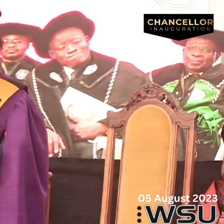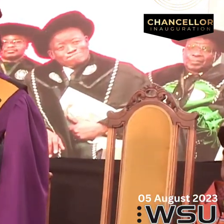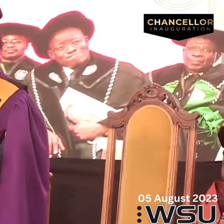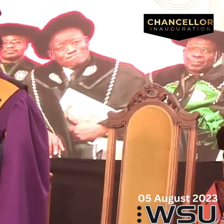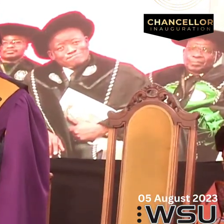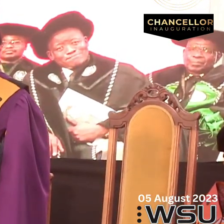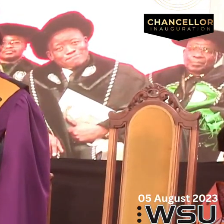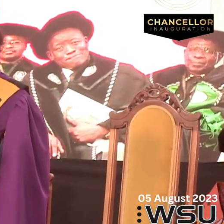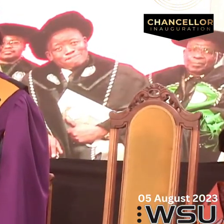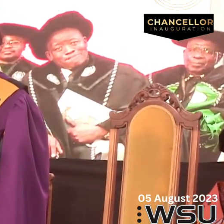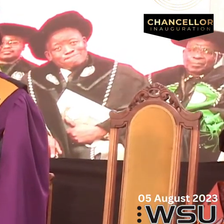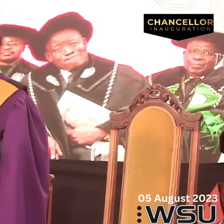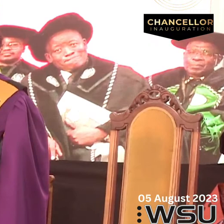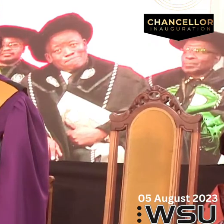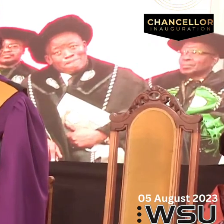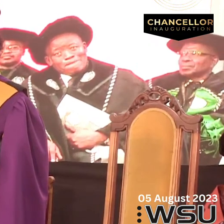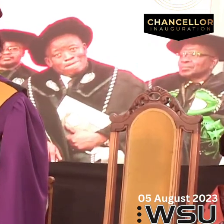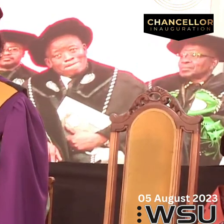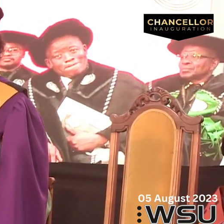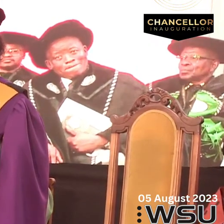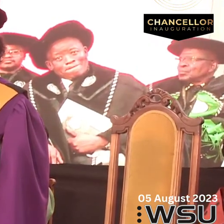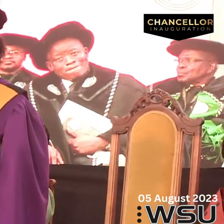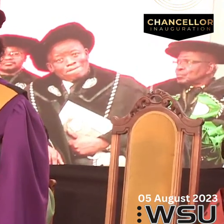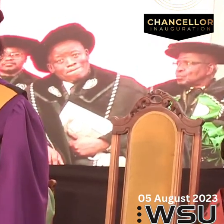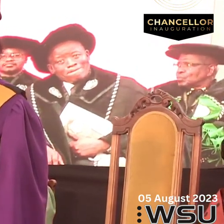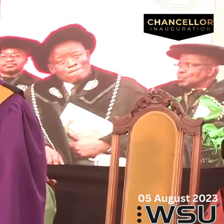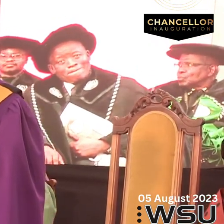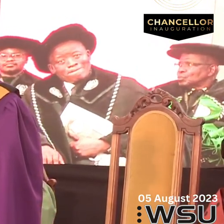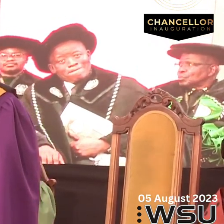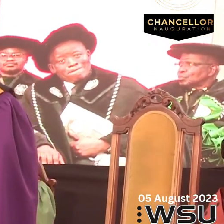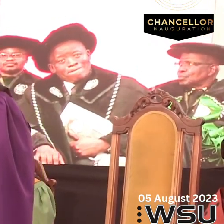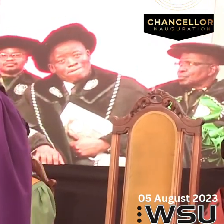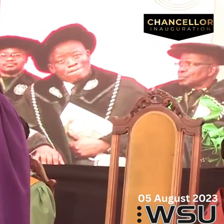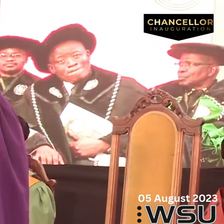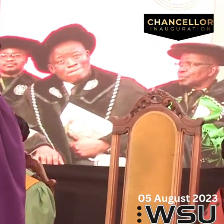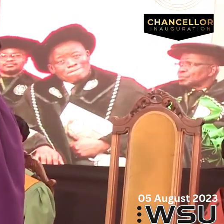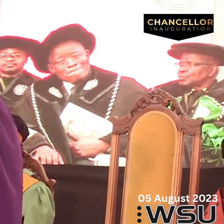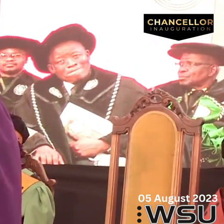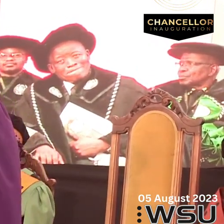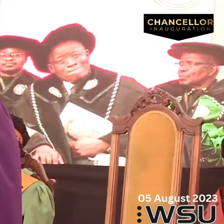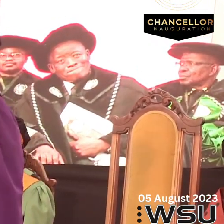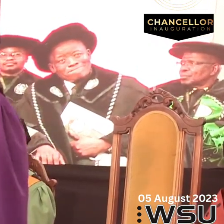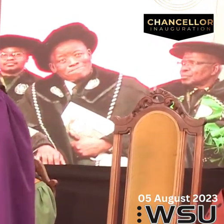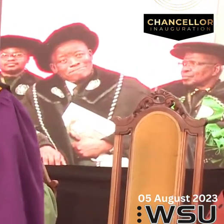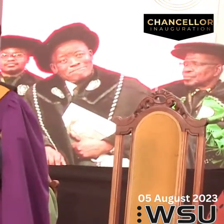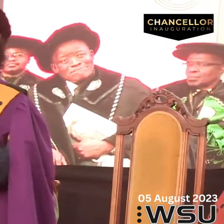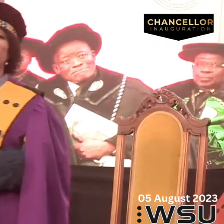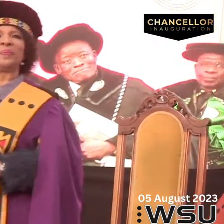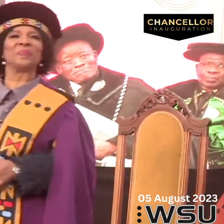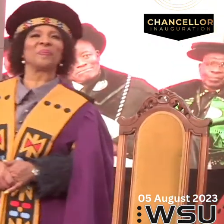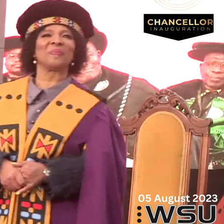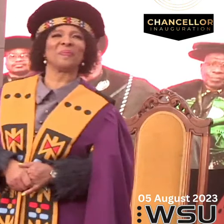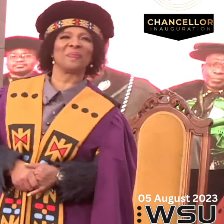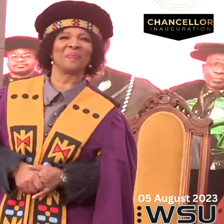balapha ngoku badala nabazukulwana babo zababiza ngamagama